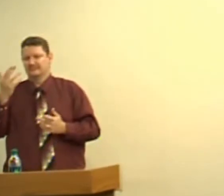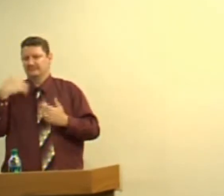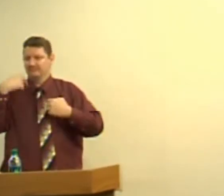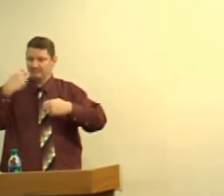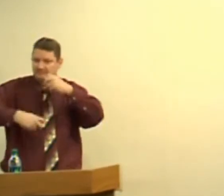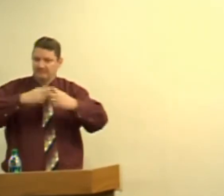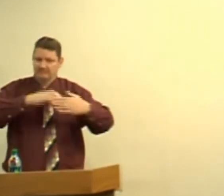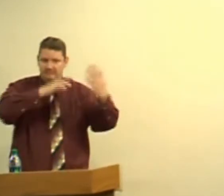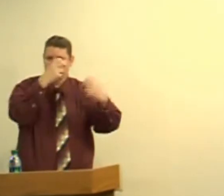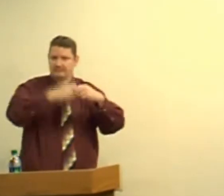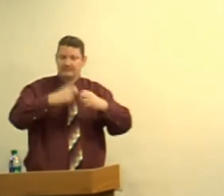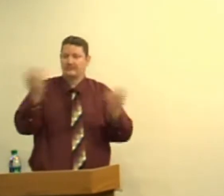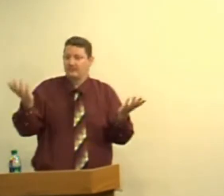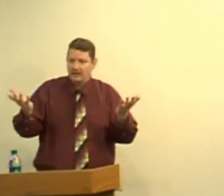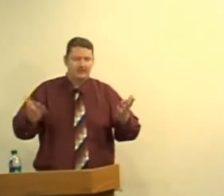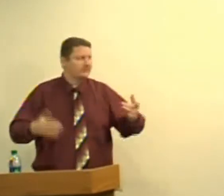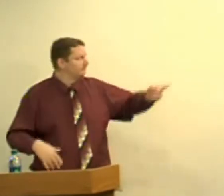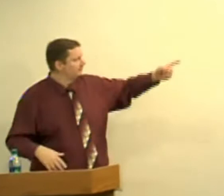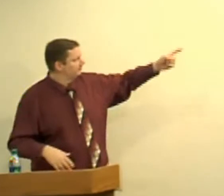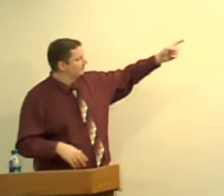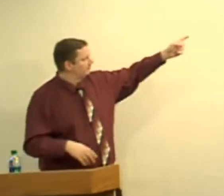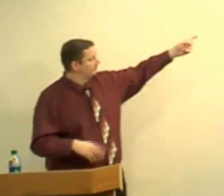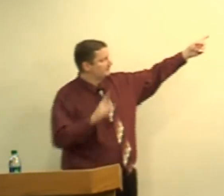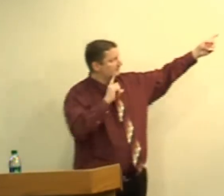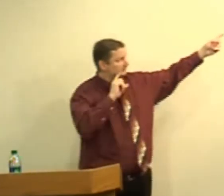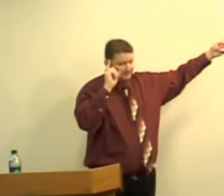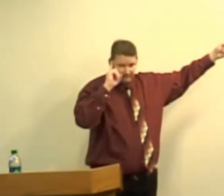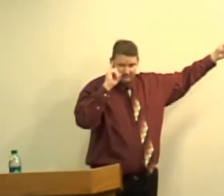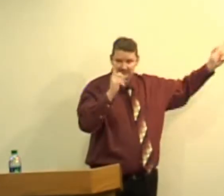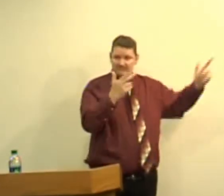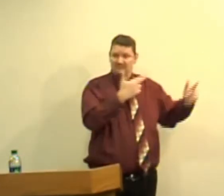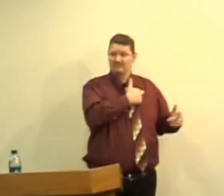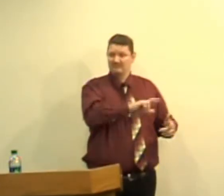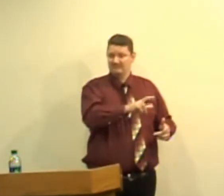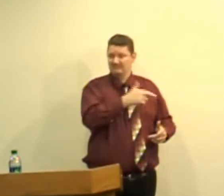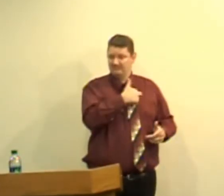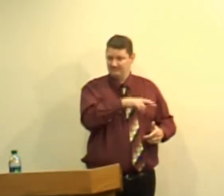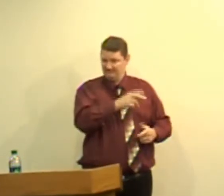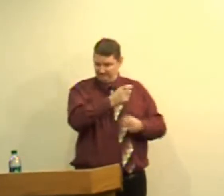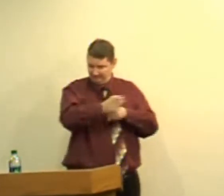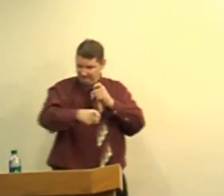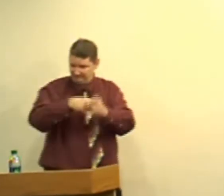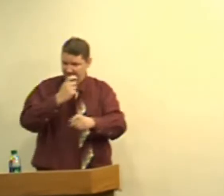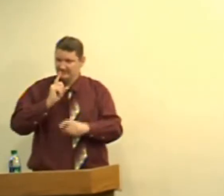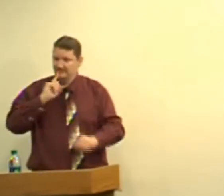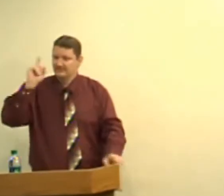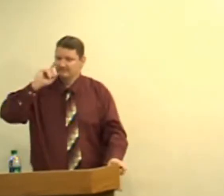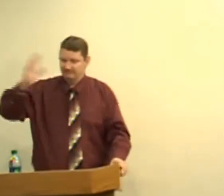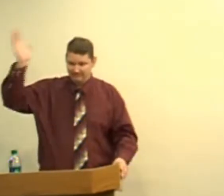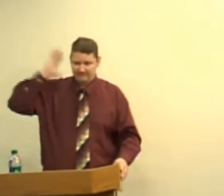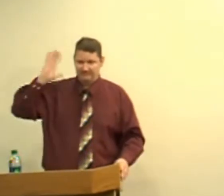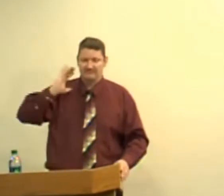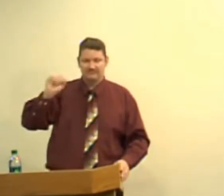we can see this. All of the problems that were faced. So we see this, that there was religious persecution.